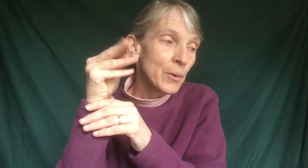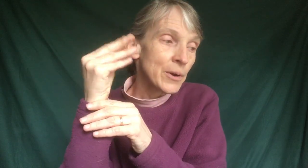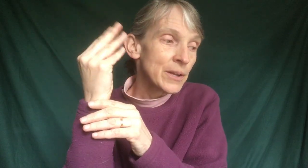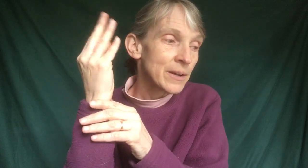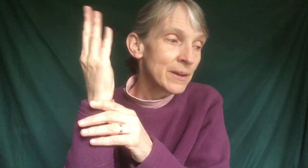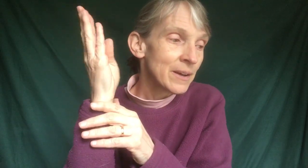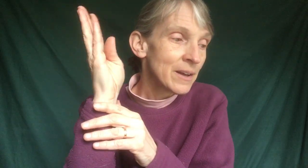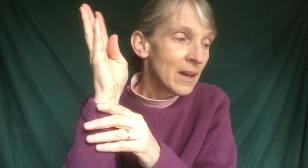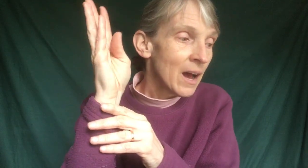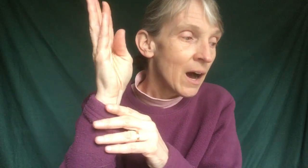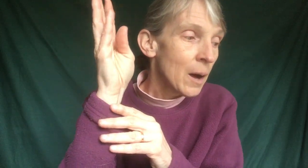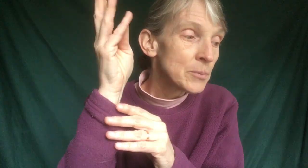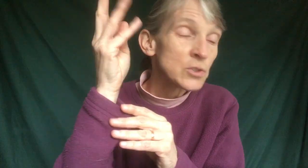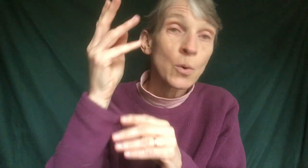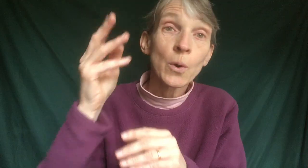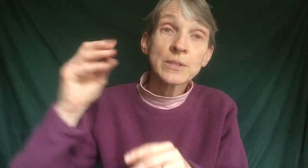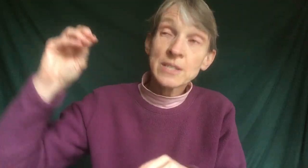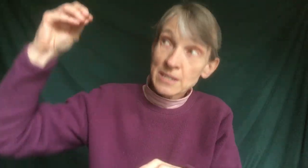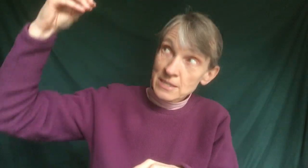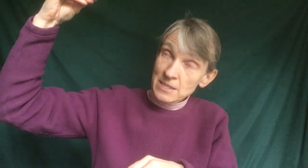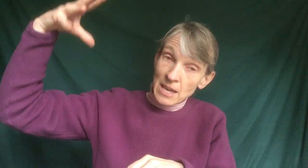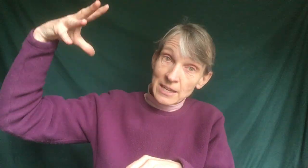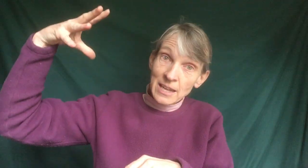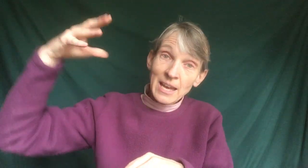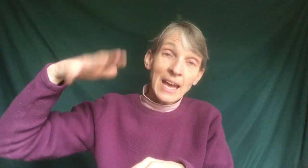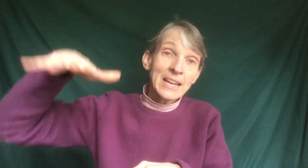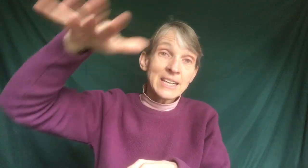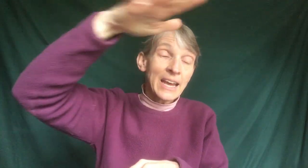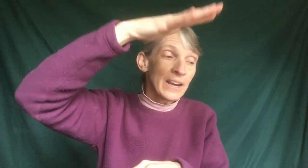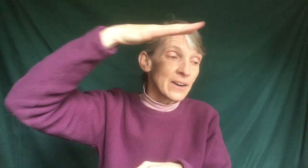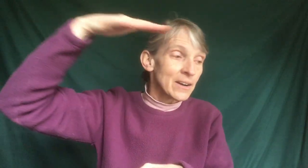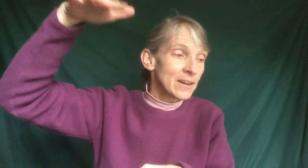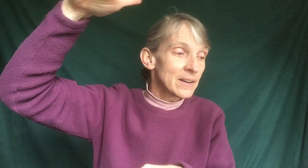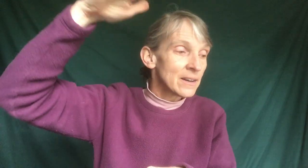upward, up towards the sun and air.